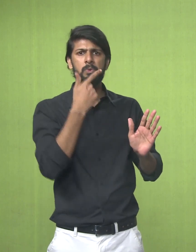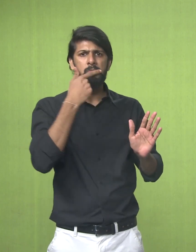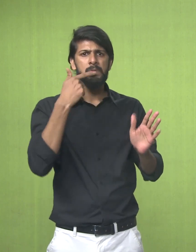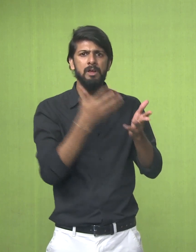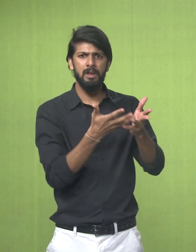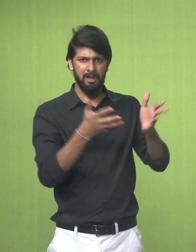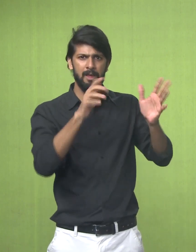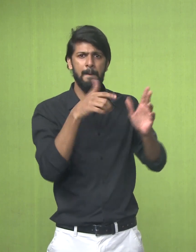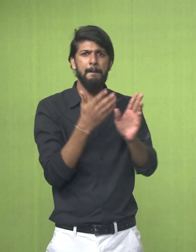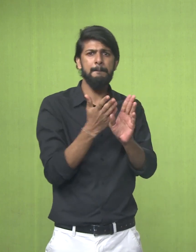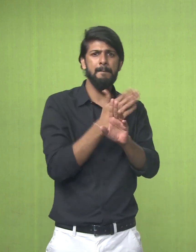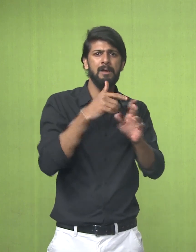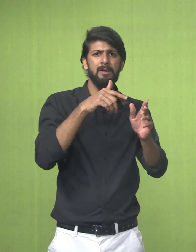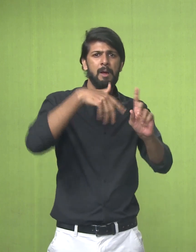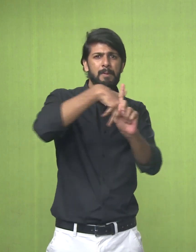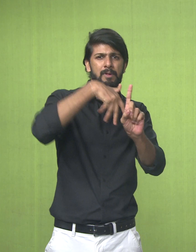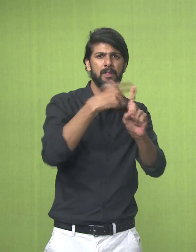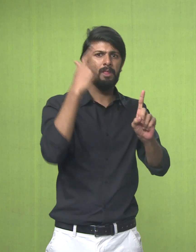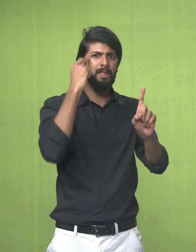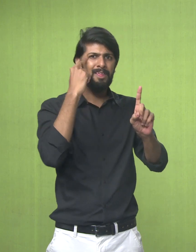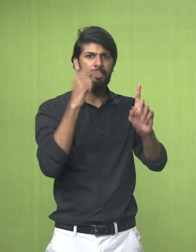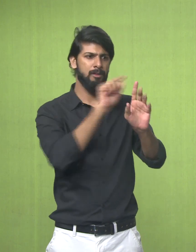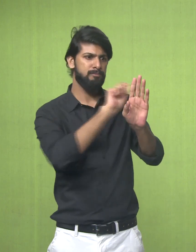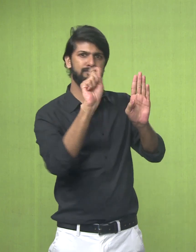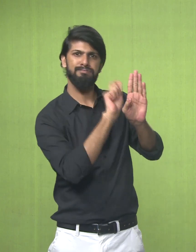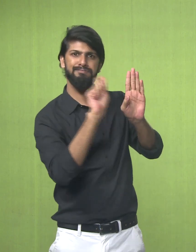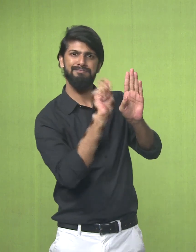natural red base with black lines.